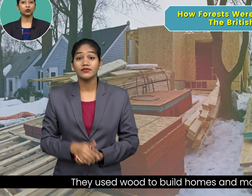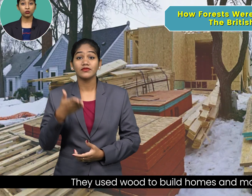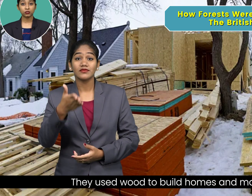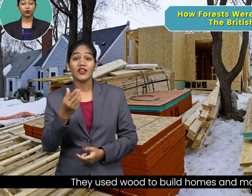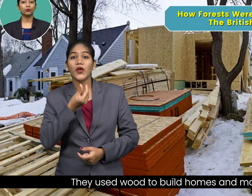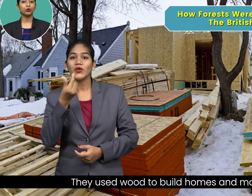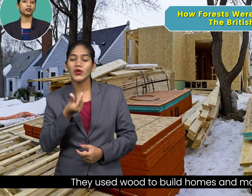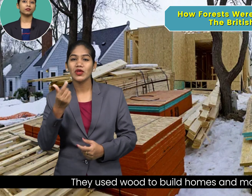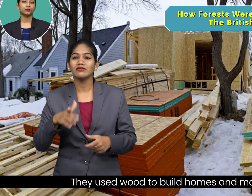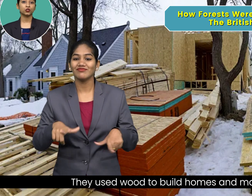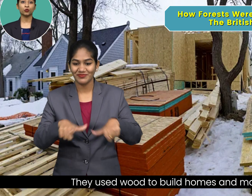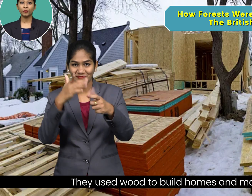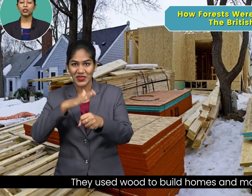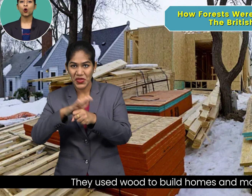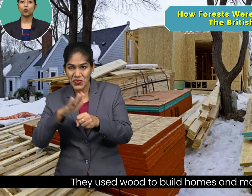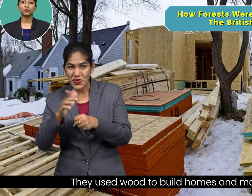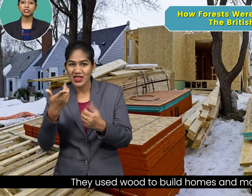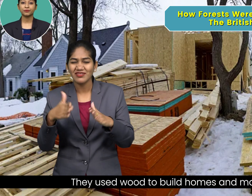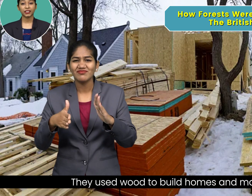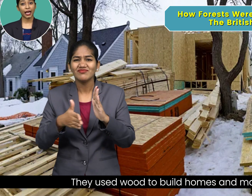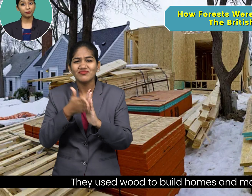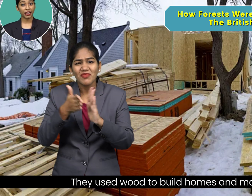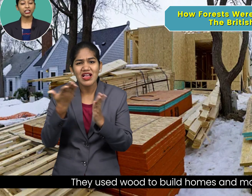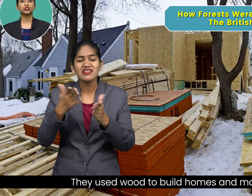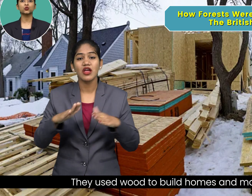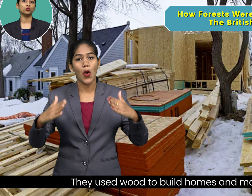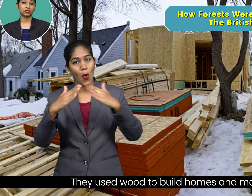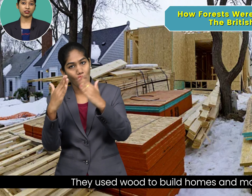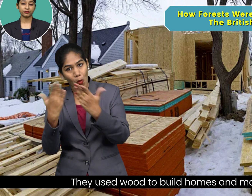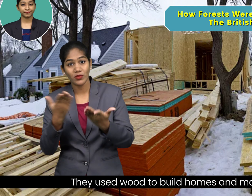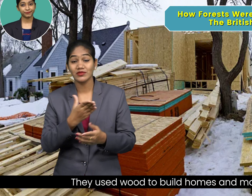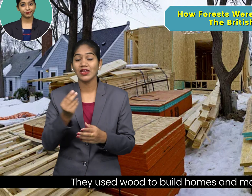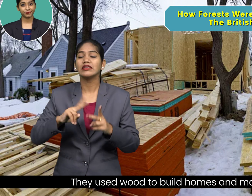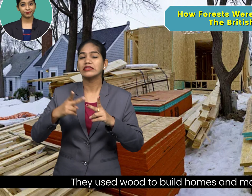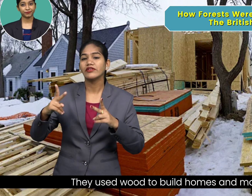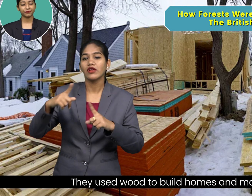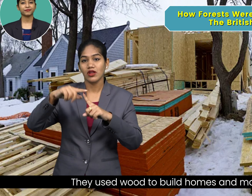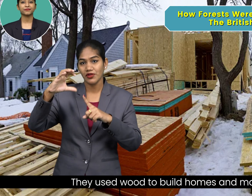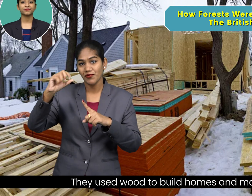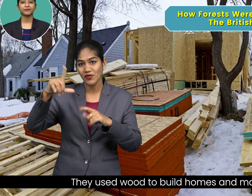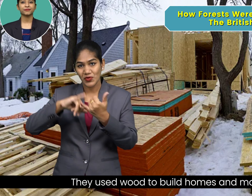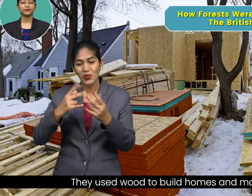They used wood to build homes and make tools.